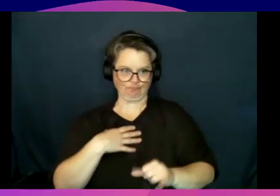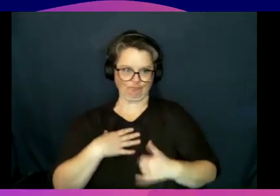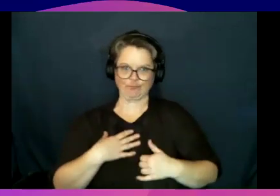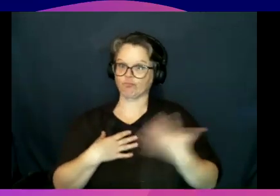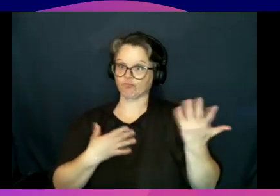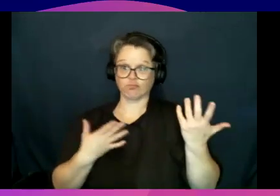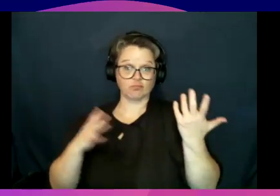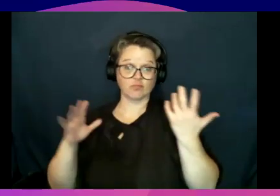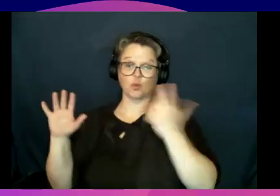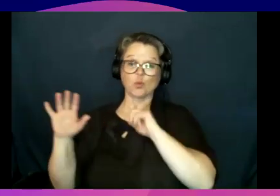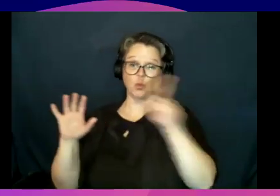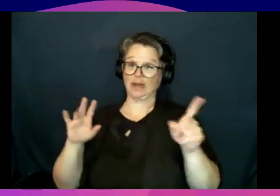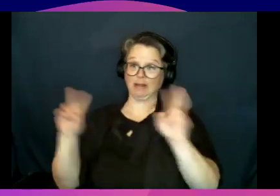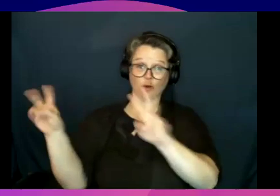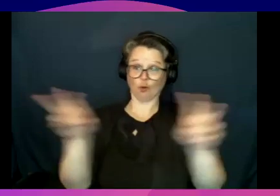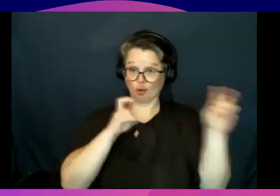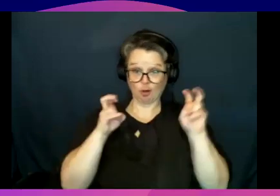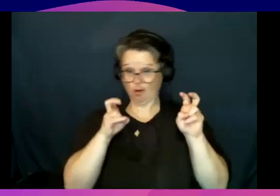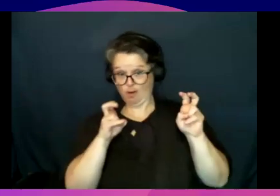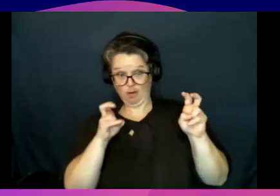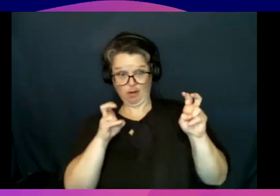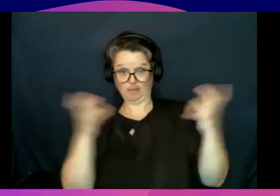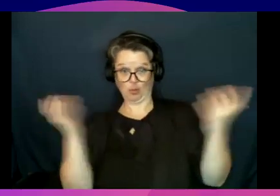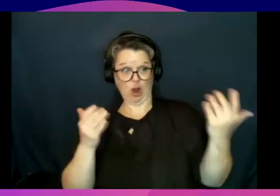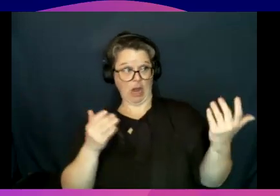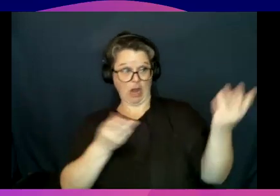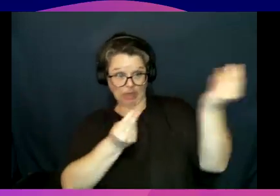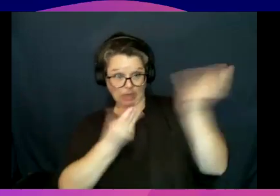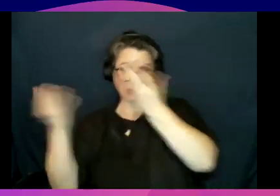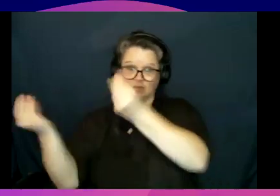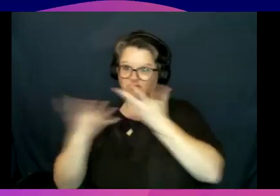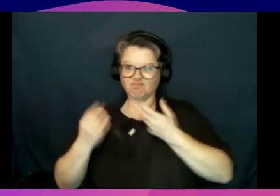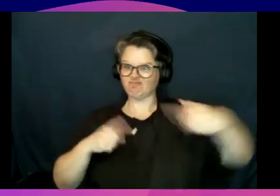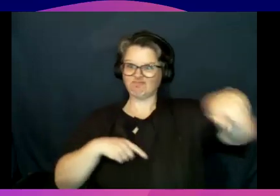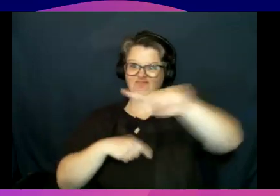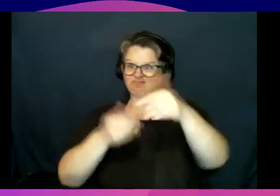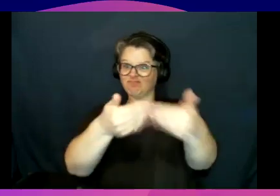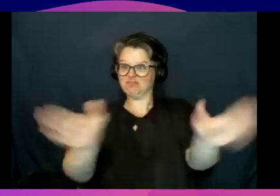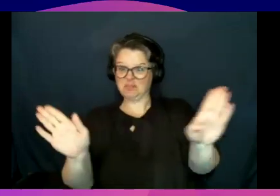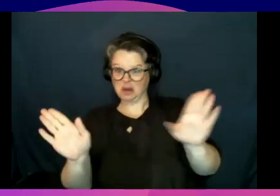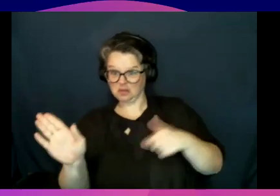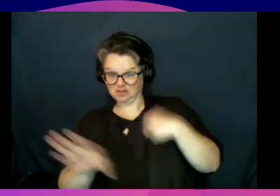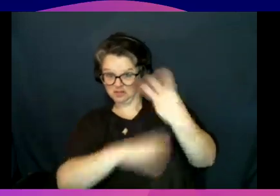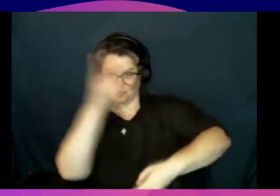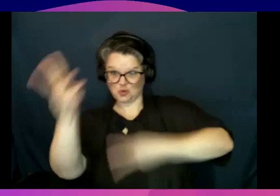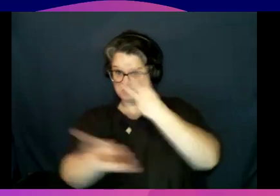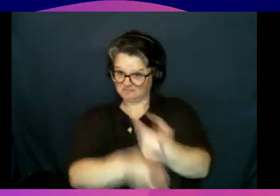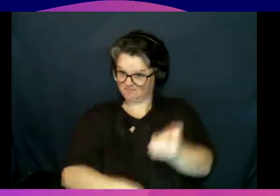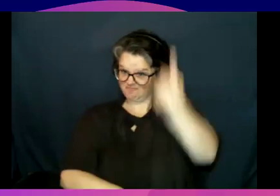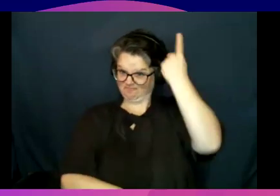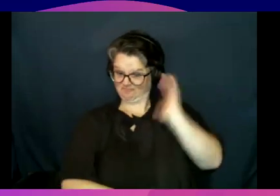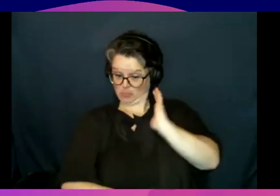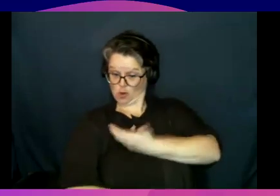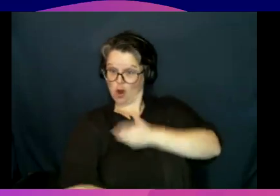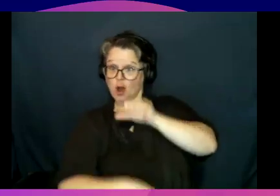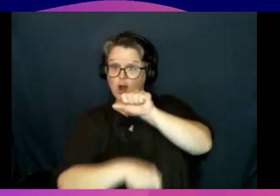it is, how intricate it is, and what it takes to do this work. And so if people don't understand what the